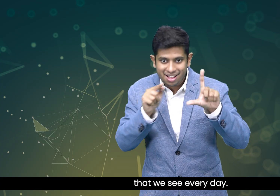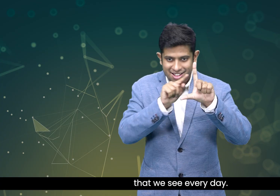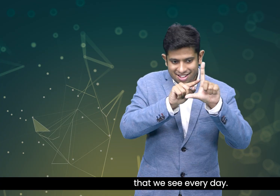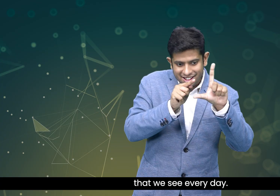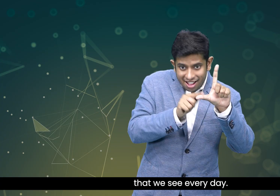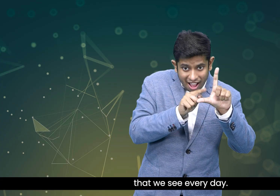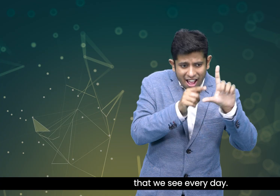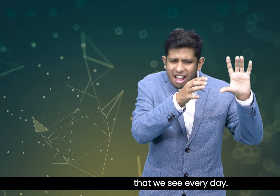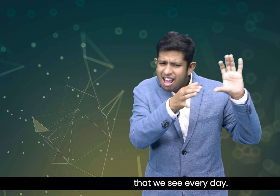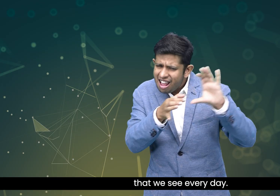day.